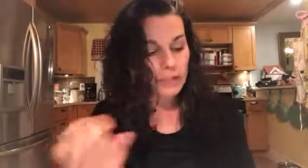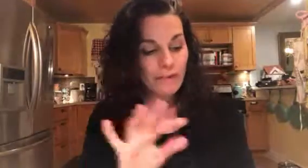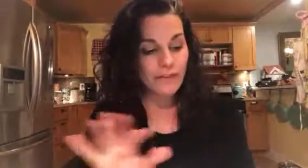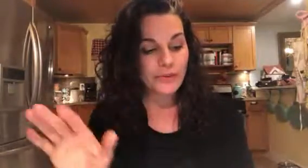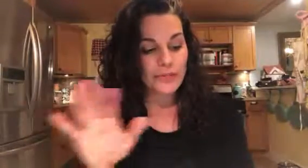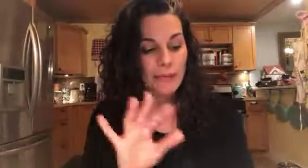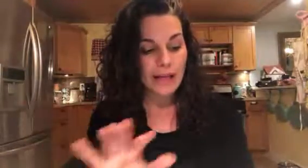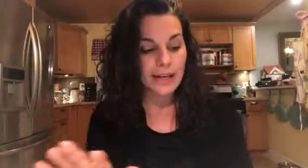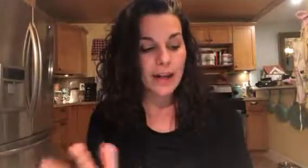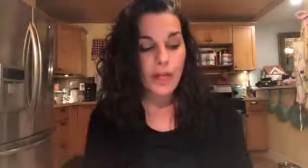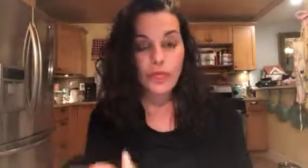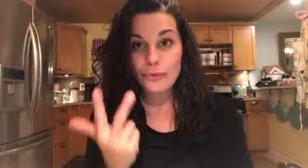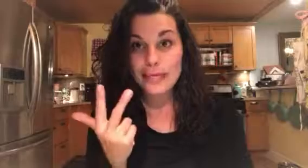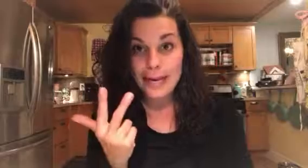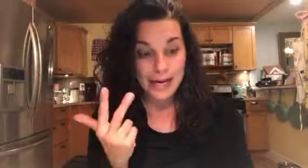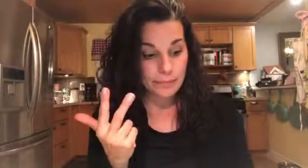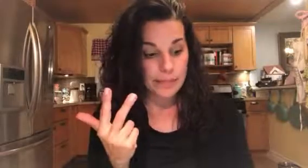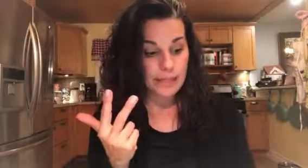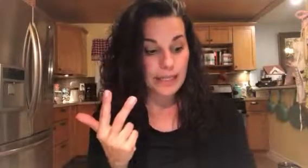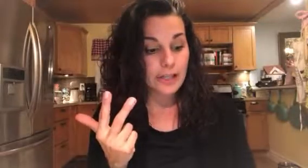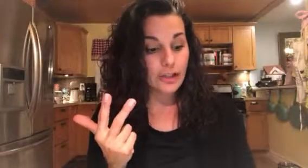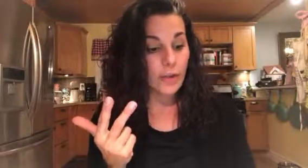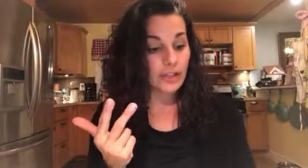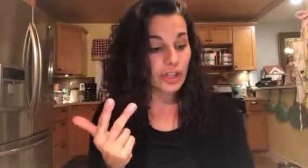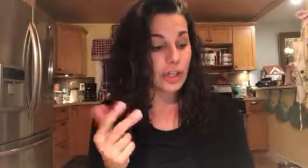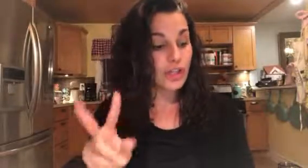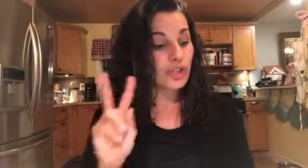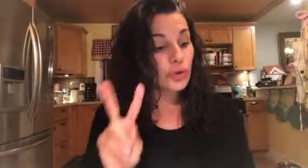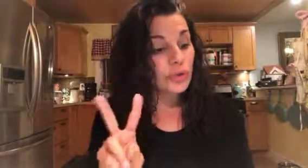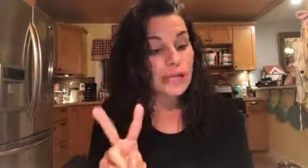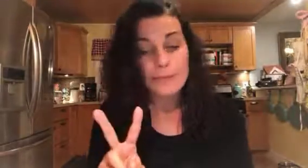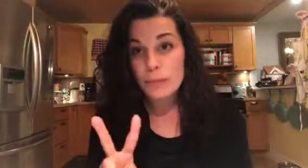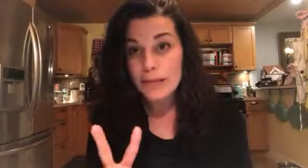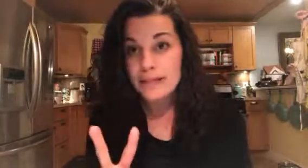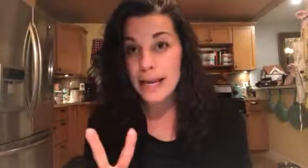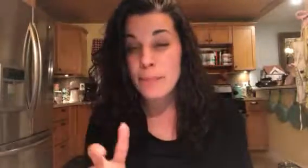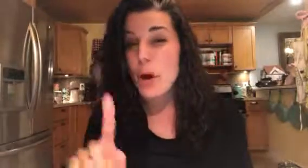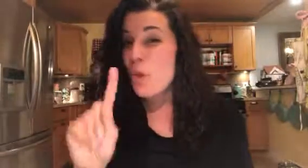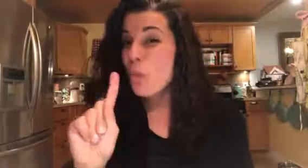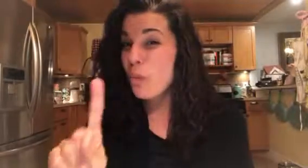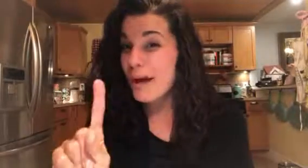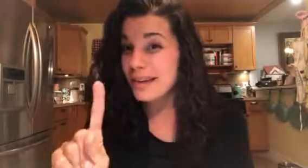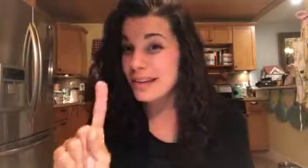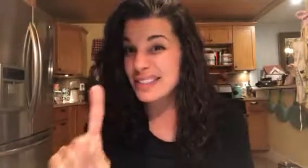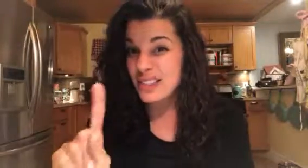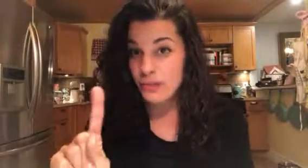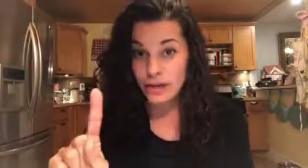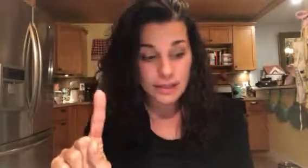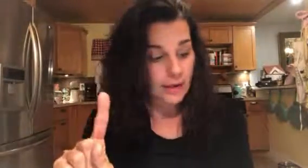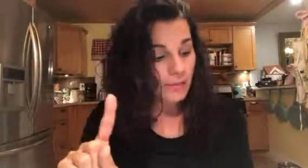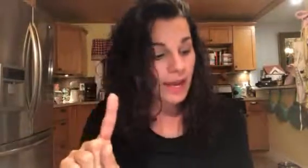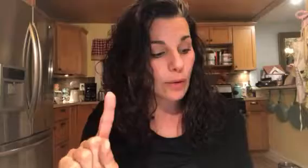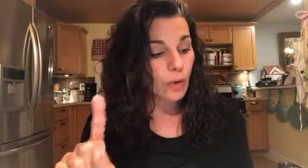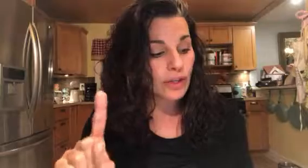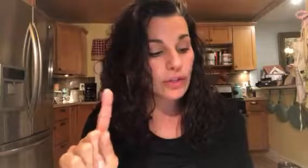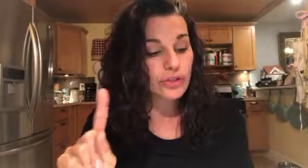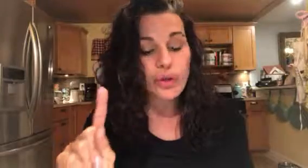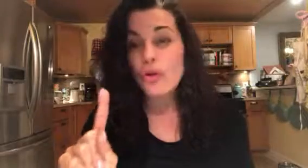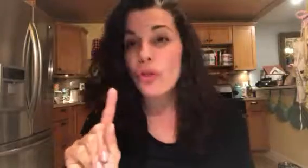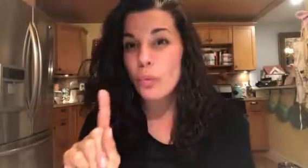be fingerspelling 3 names in each question. 2 of the names will be the same, 1 is different. And I want you to circle the